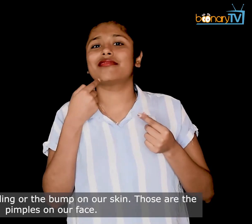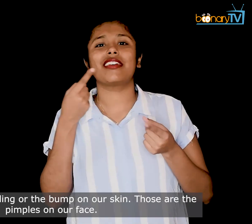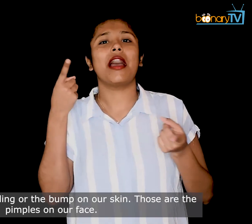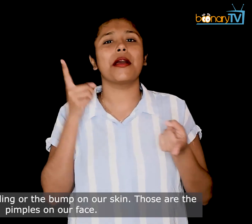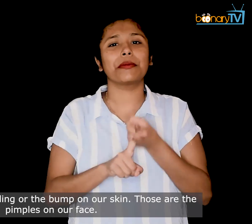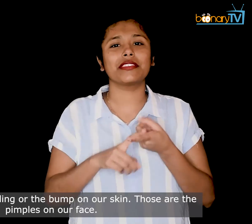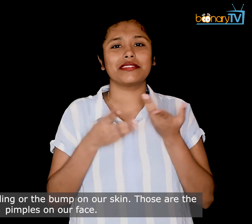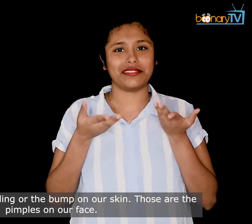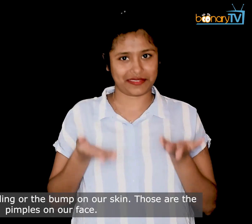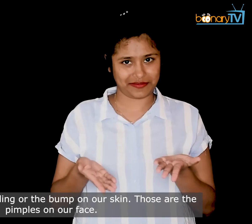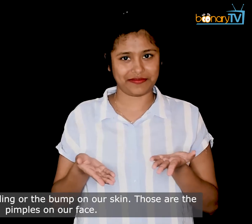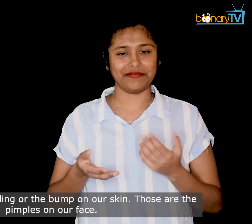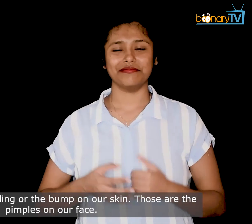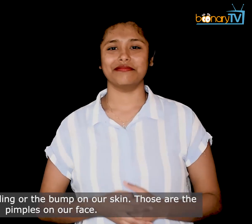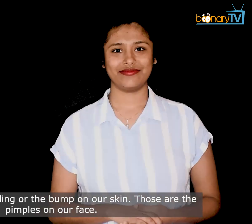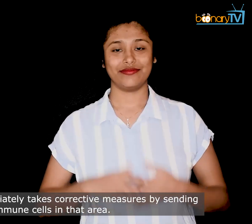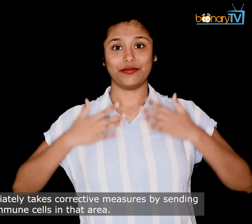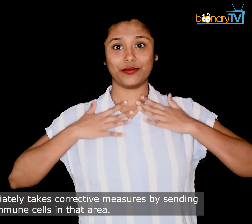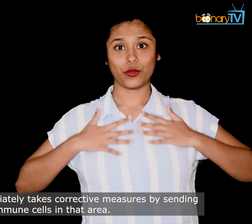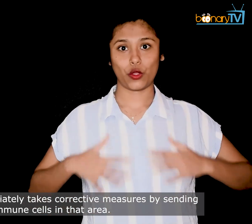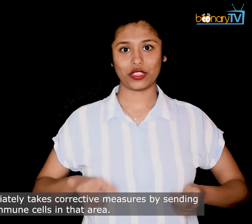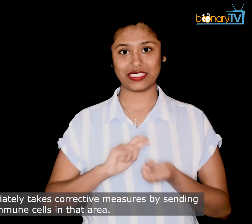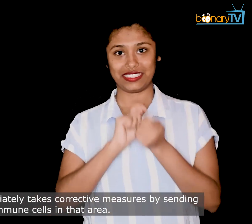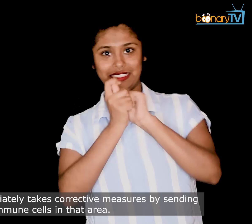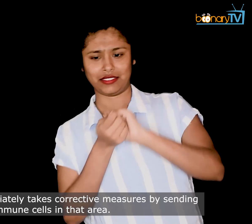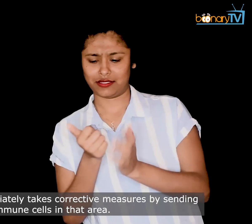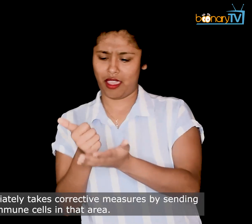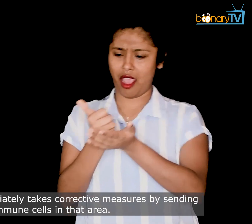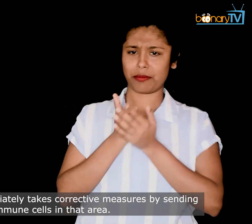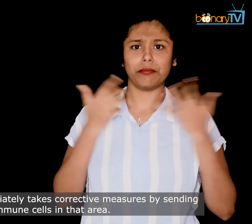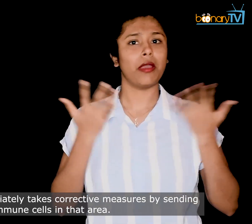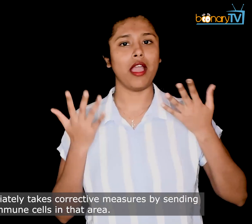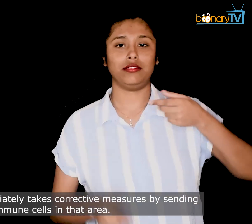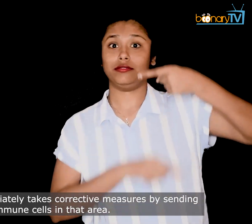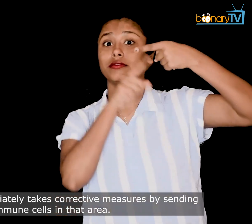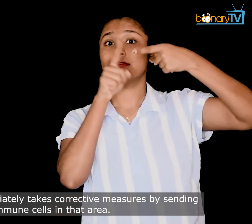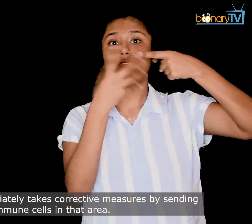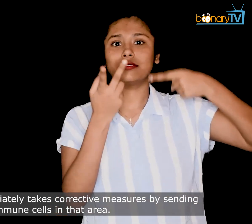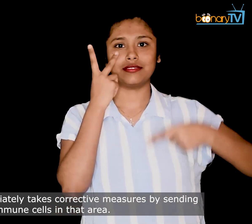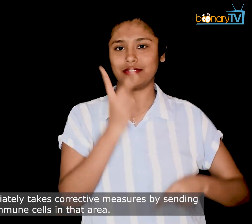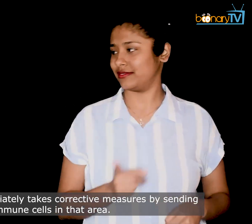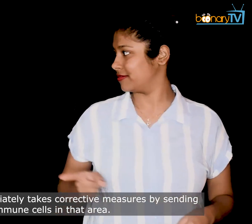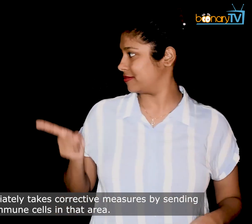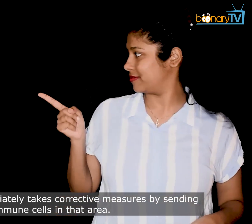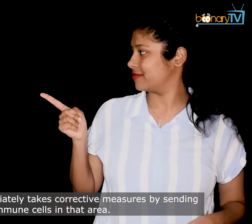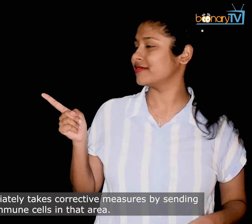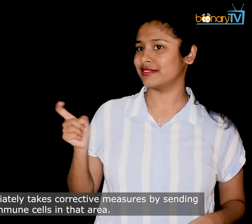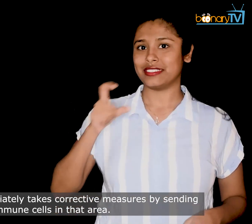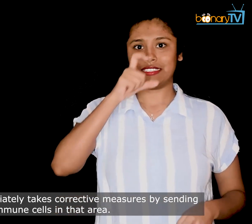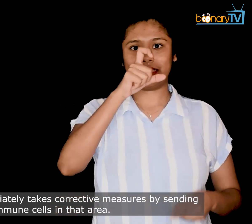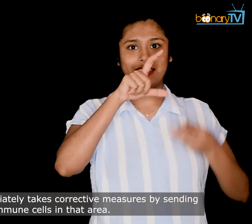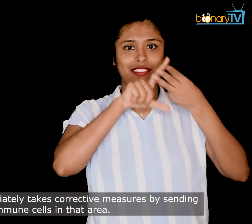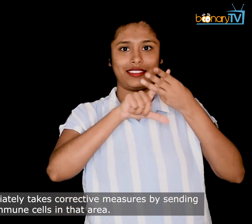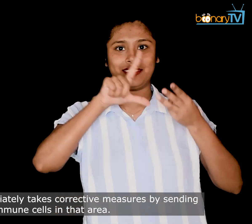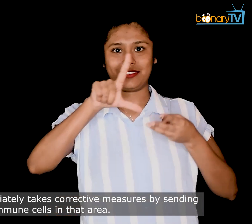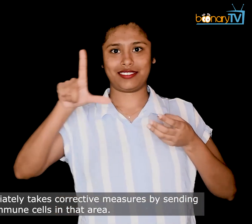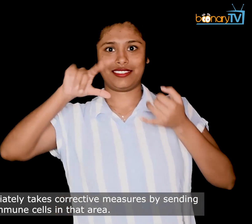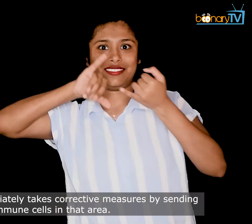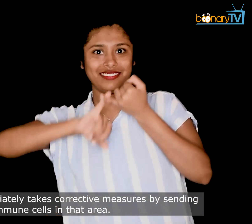the pimples on our face. So our body immediately takes corrective measures by sending immune cells